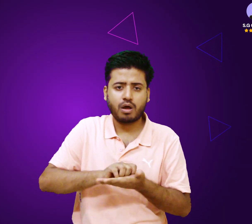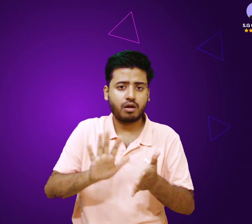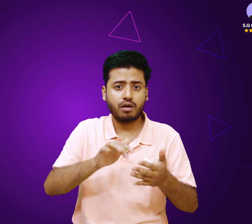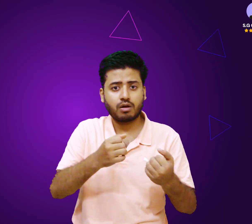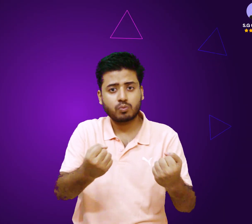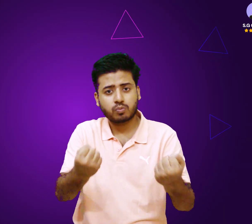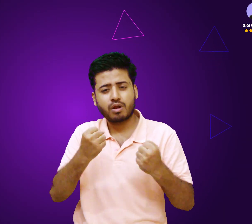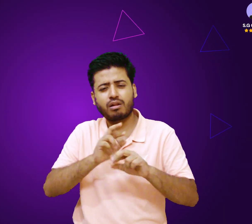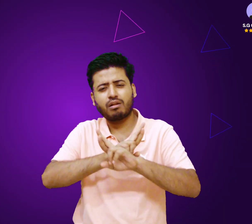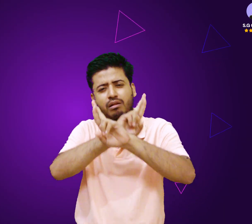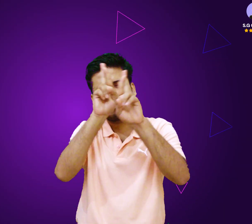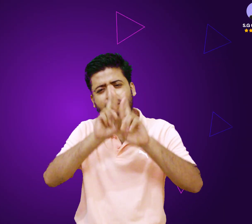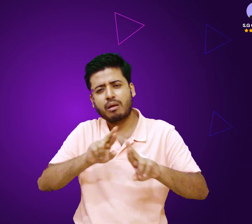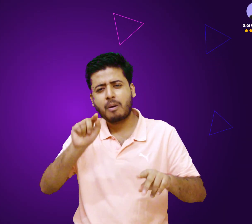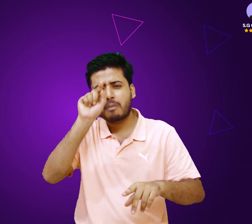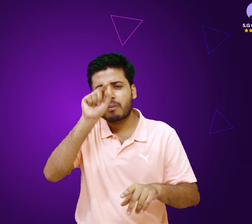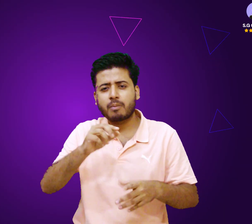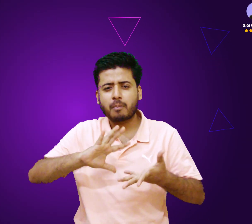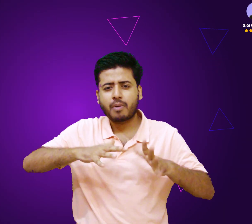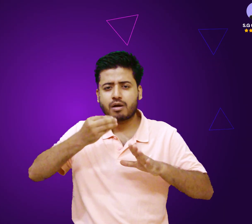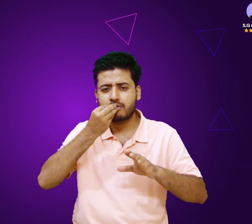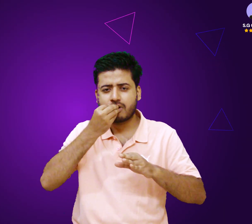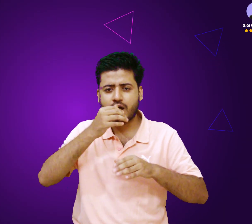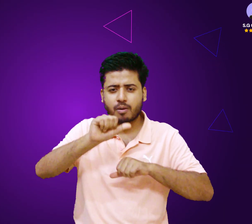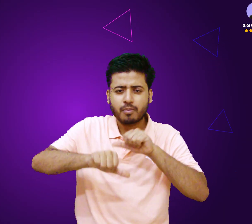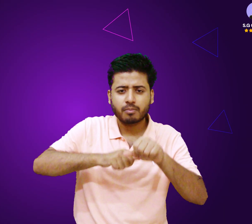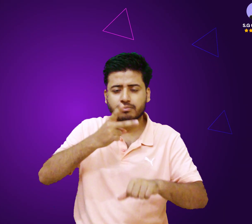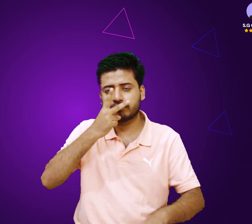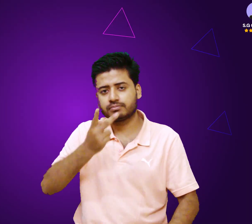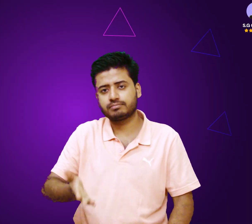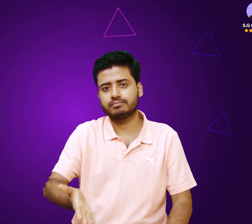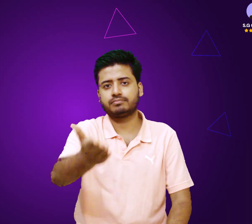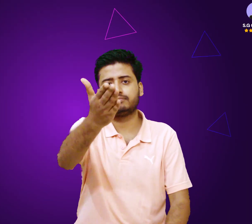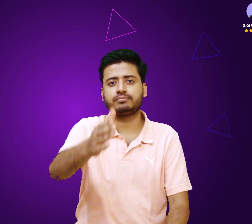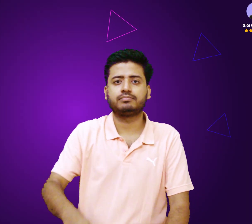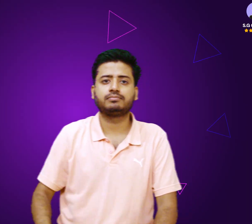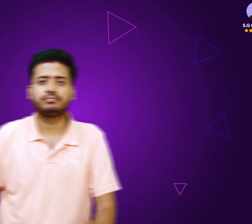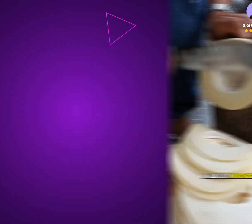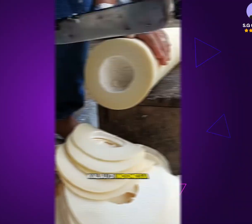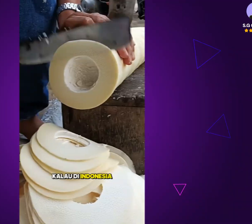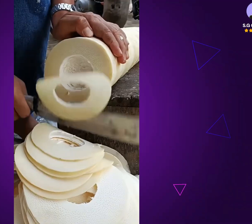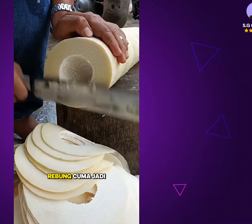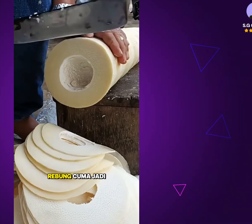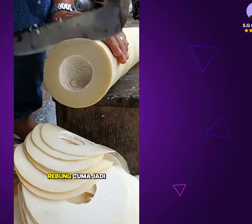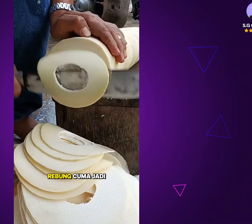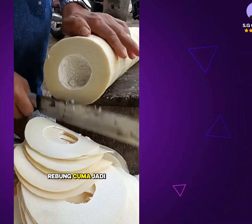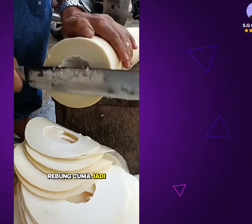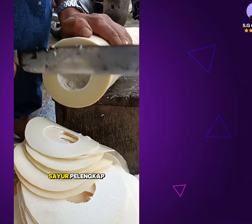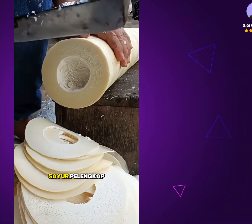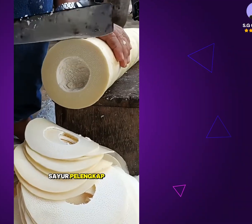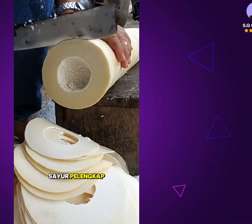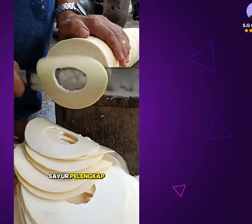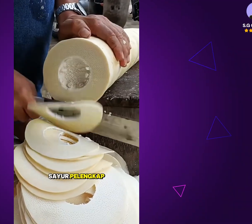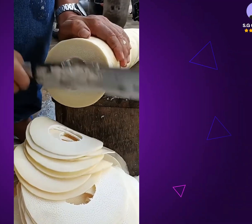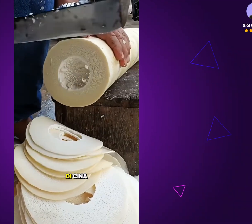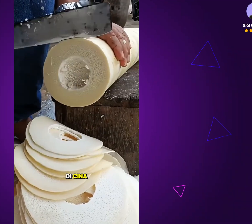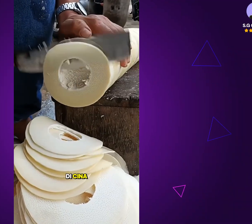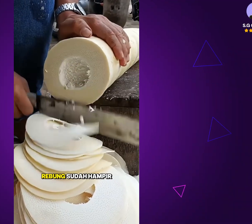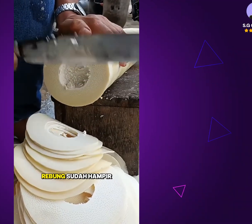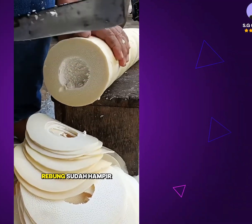heart function. They also contain silica, which supports bone and connective tissue health. Key vitamins. Bamboo